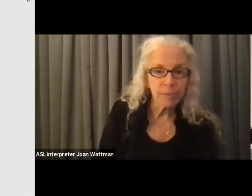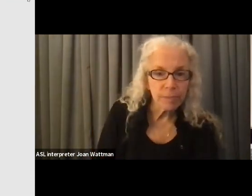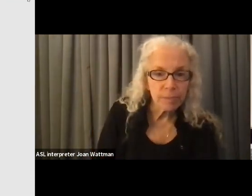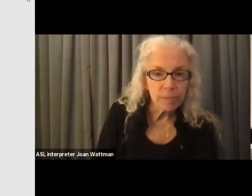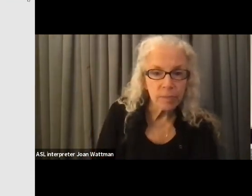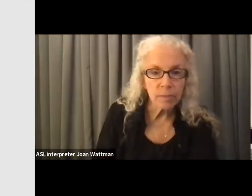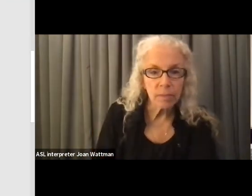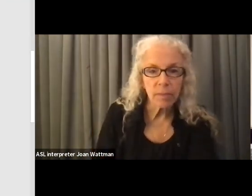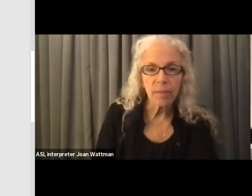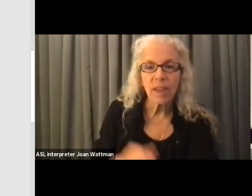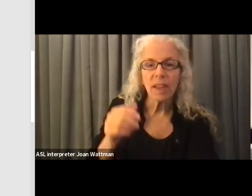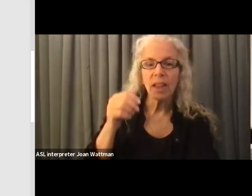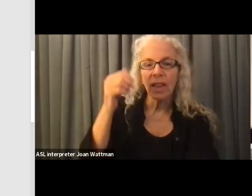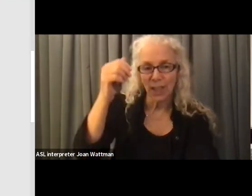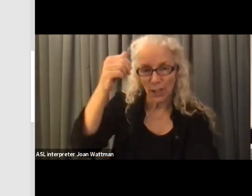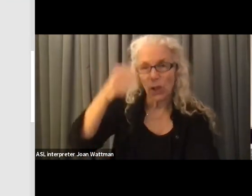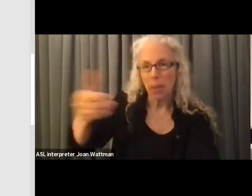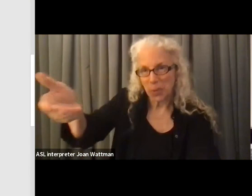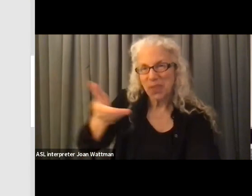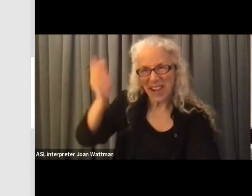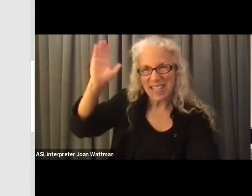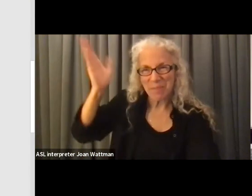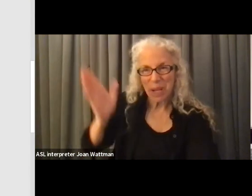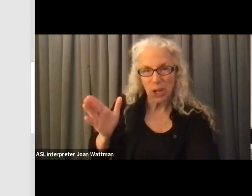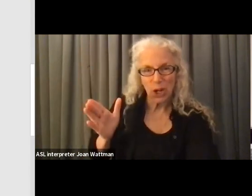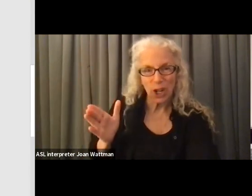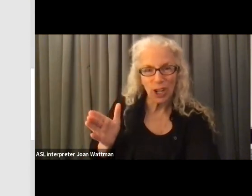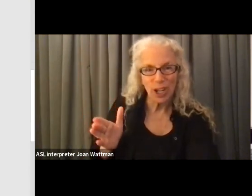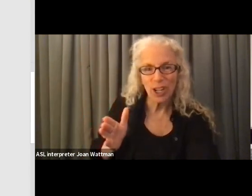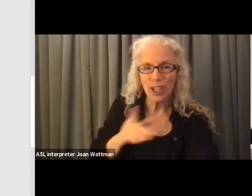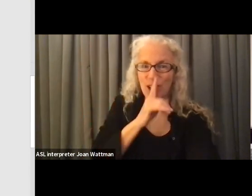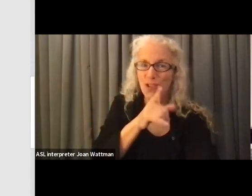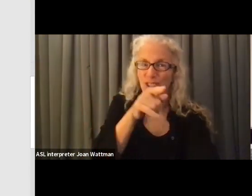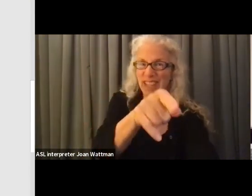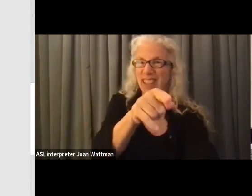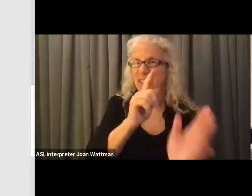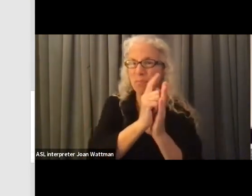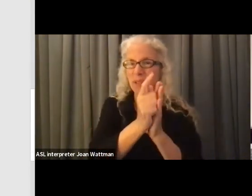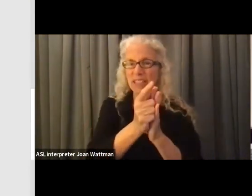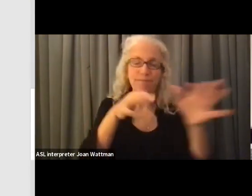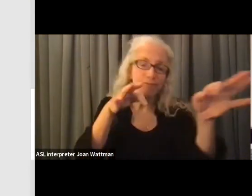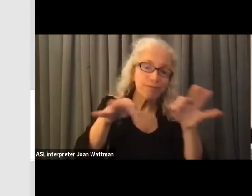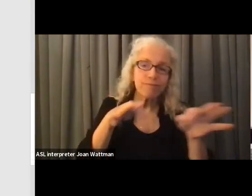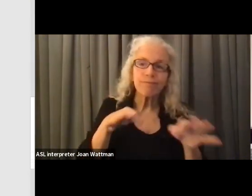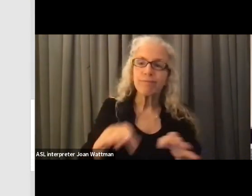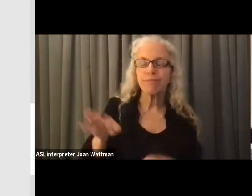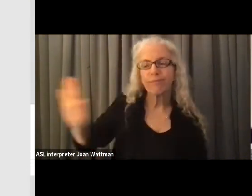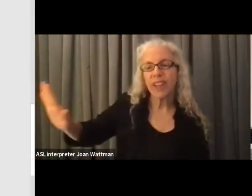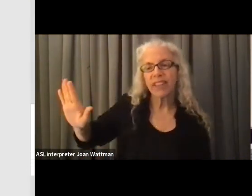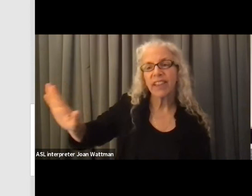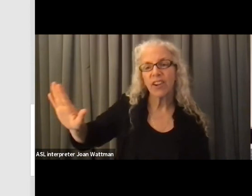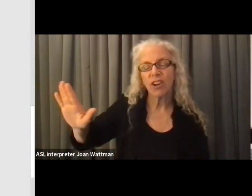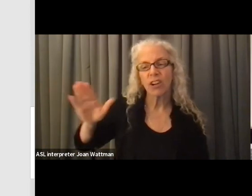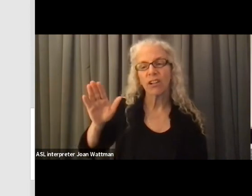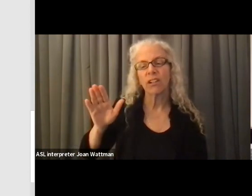As you recall, we had a speaker, and so the remainder of the minutes really talks about some of the information that our guest